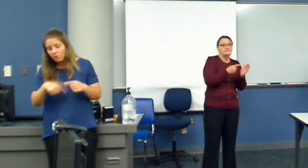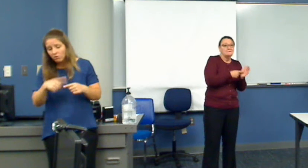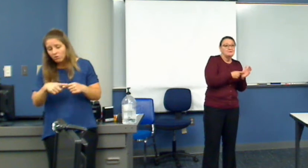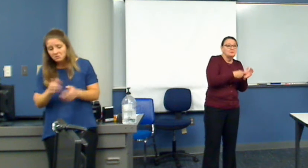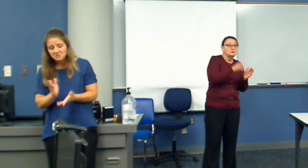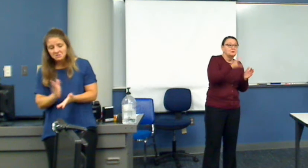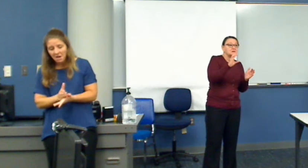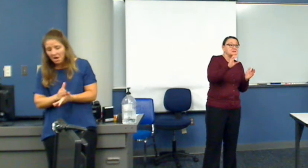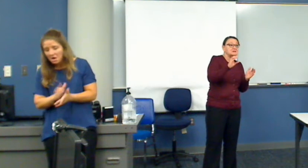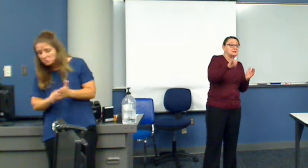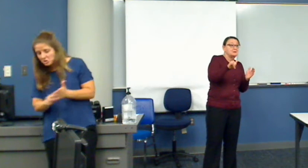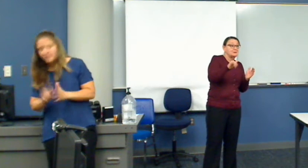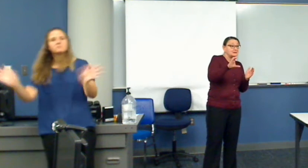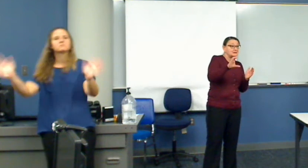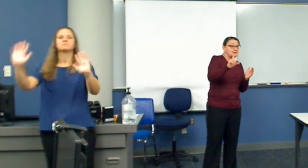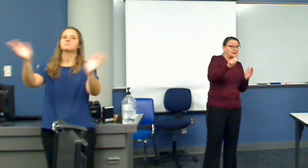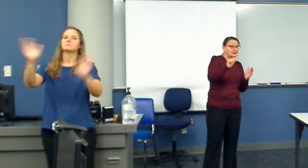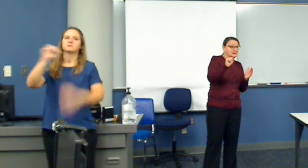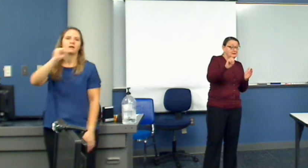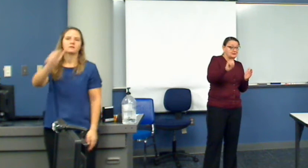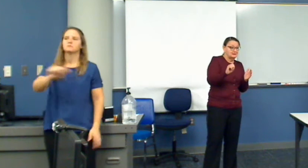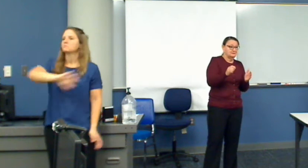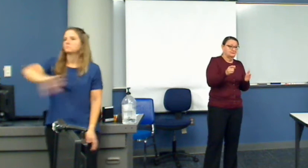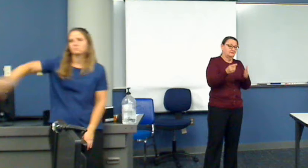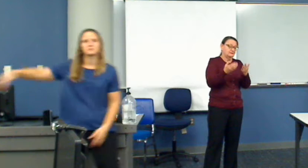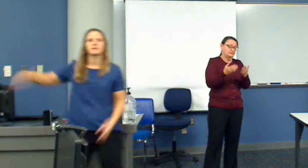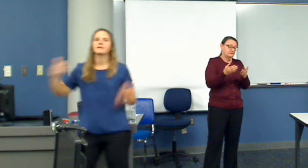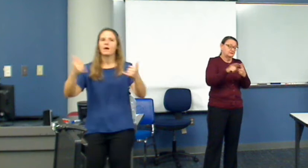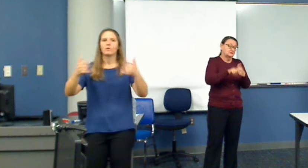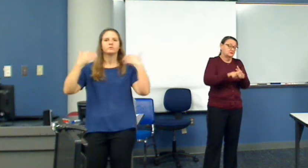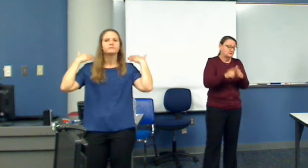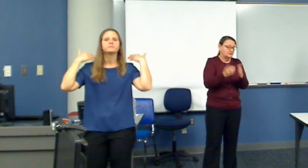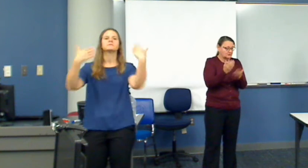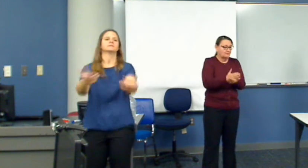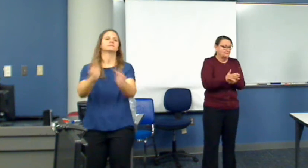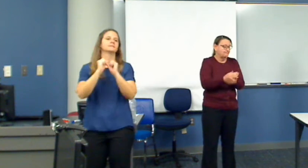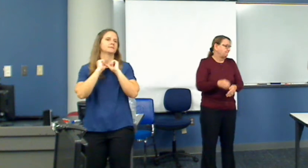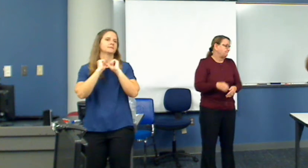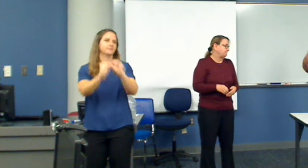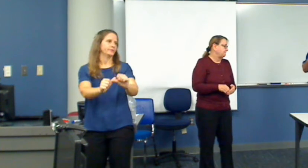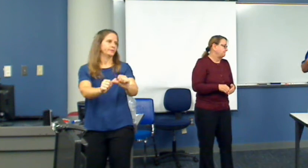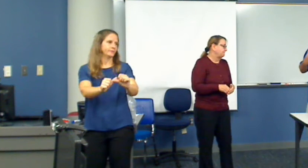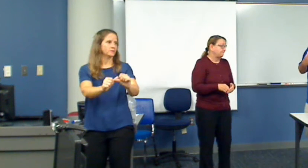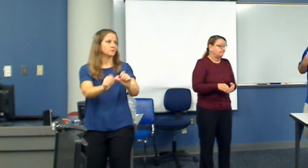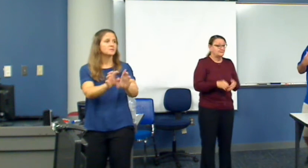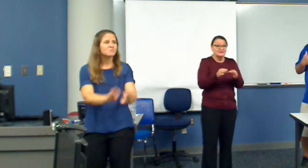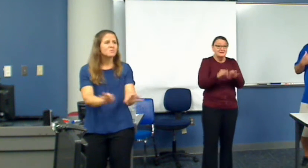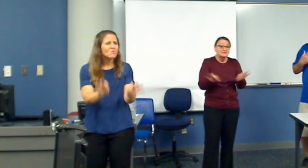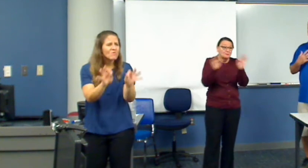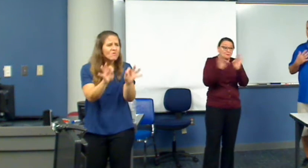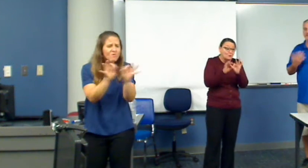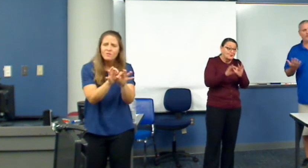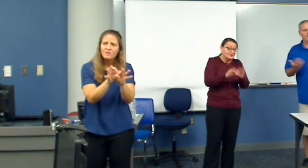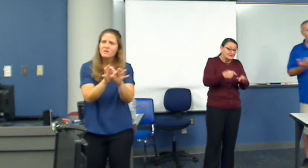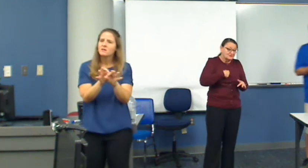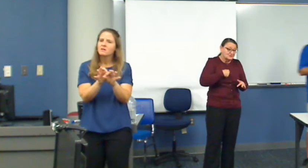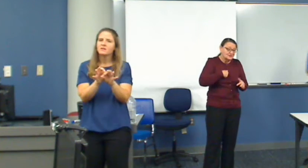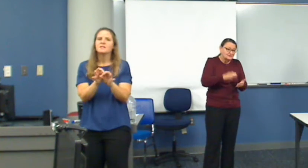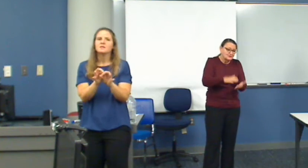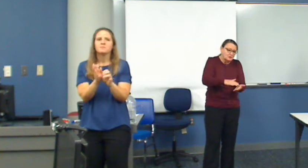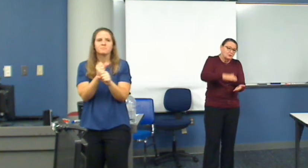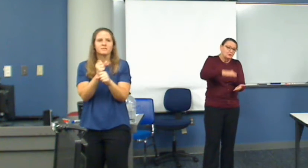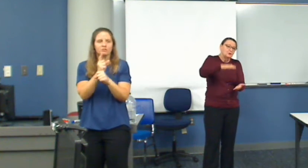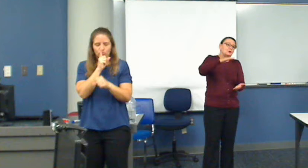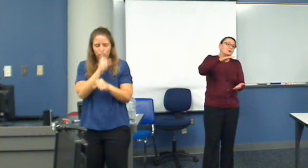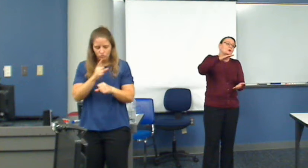Okay. One of the things that's really important is we want to make sure that the chest rises, right? Okay, so what do we do when we